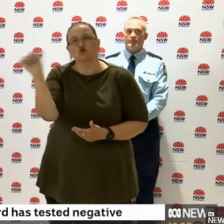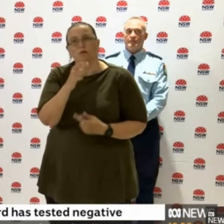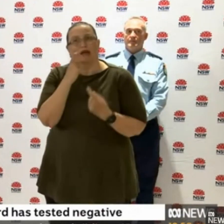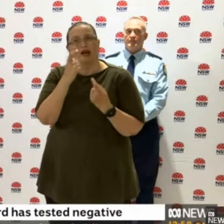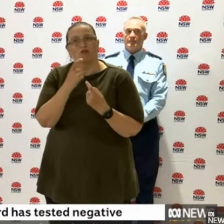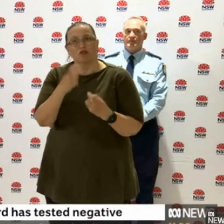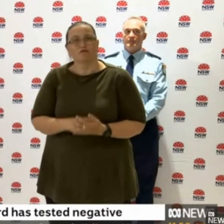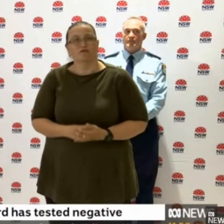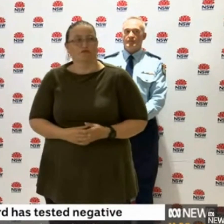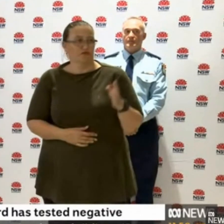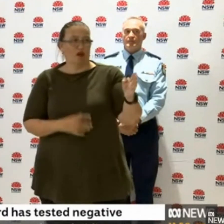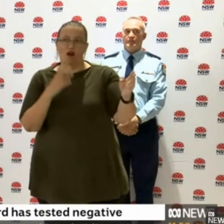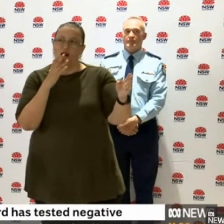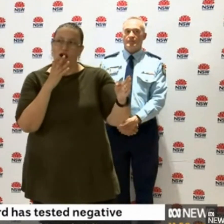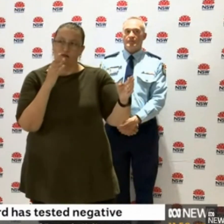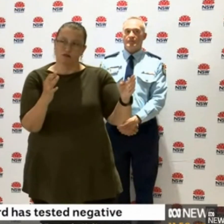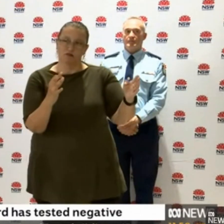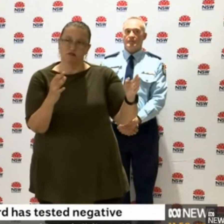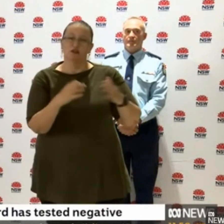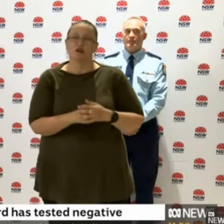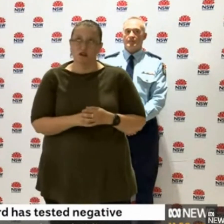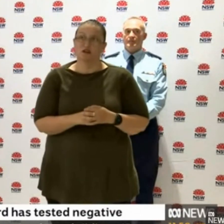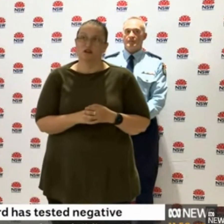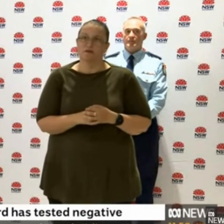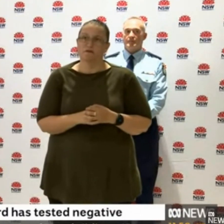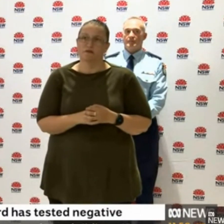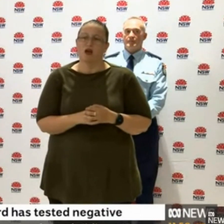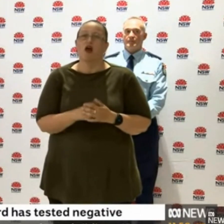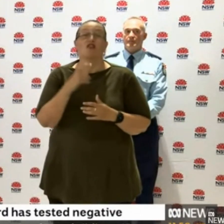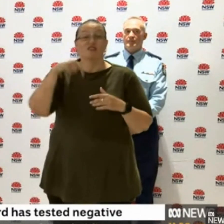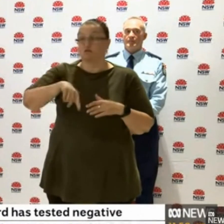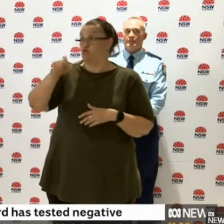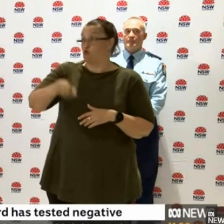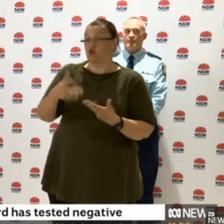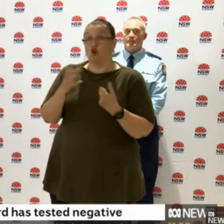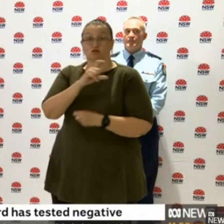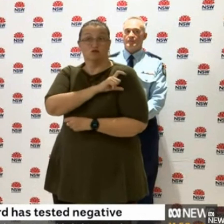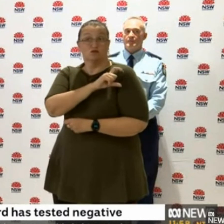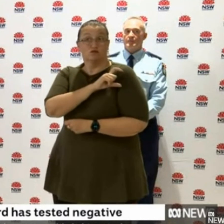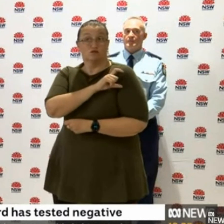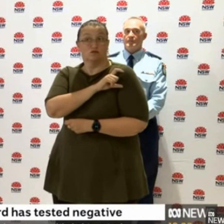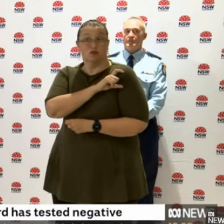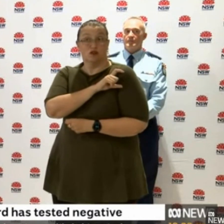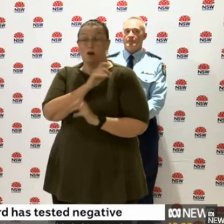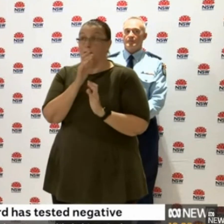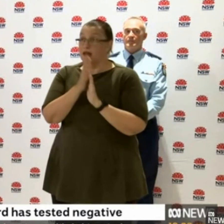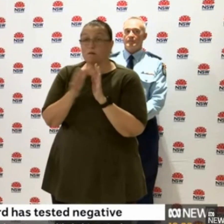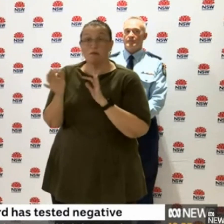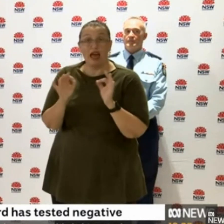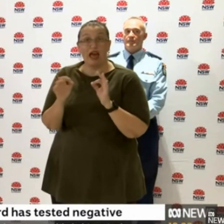put at risk the planned easing of restrictions that's set to come into effect from March 17,